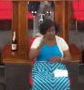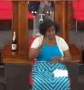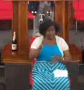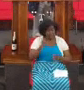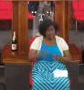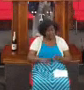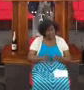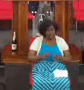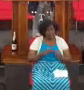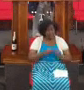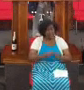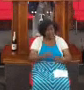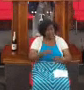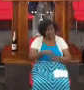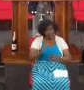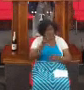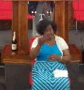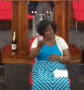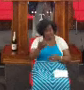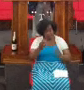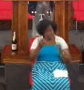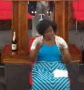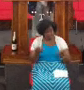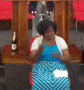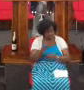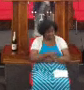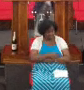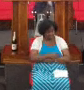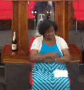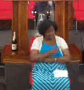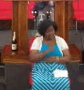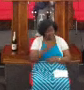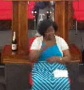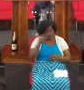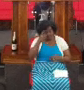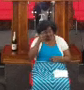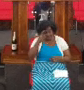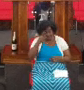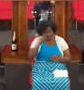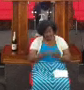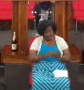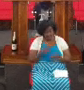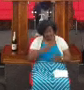must abide with thee this day. You gotta understand that we gotta have